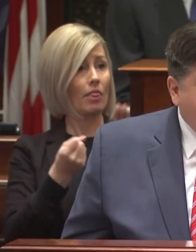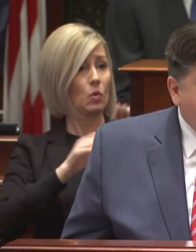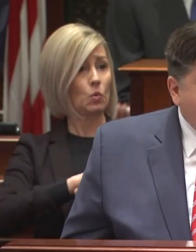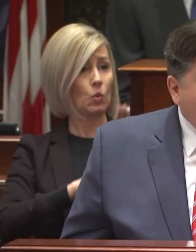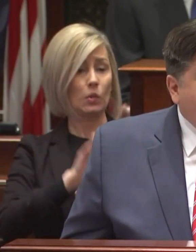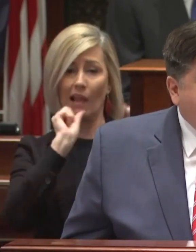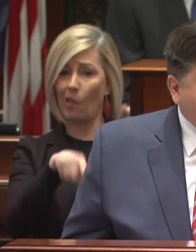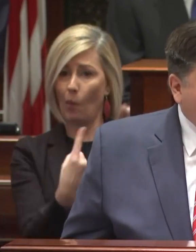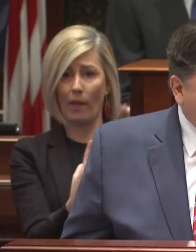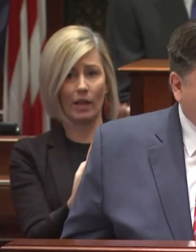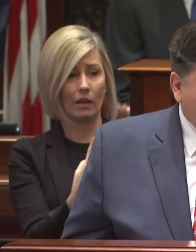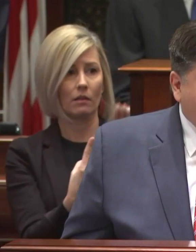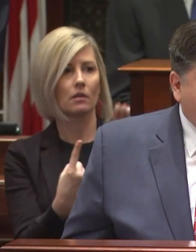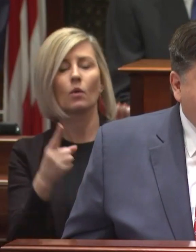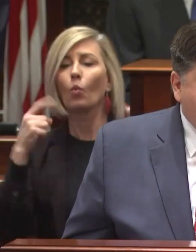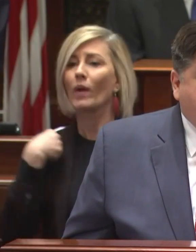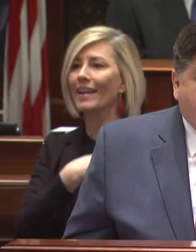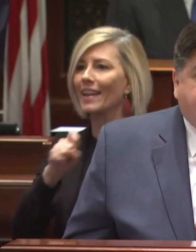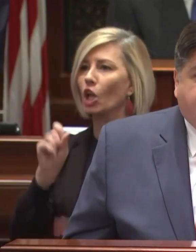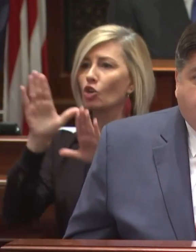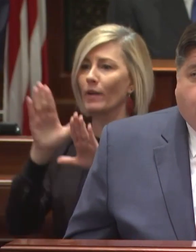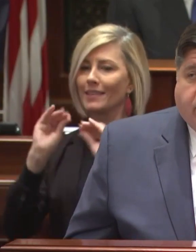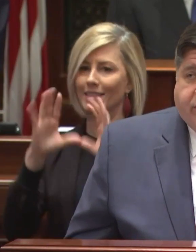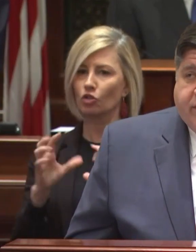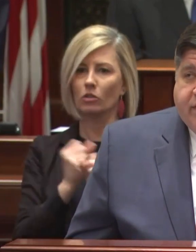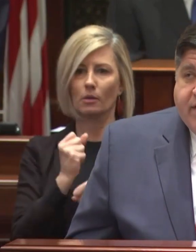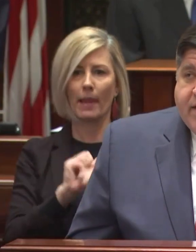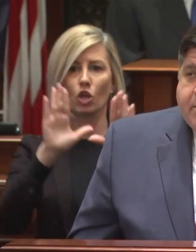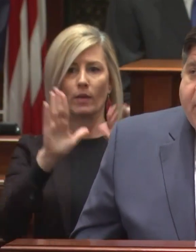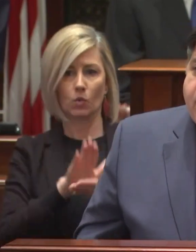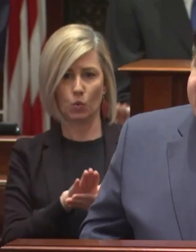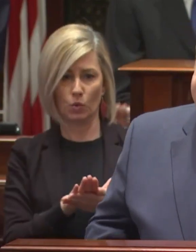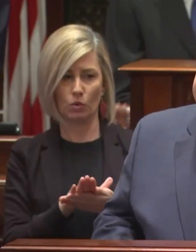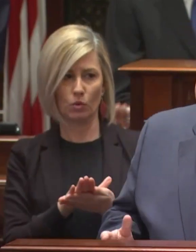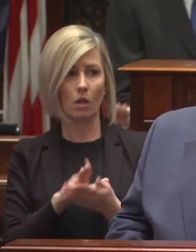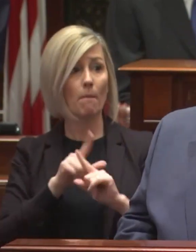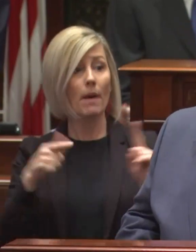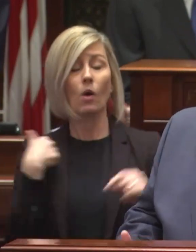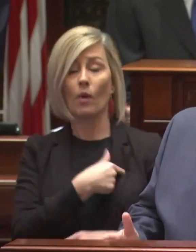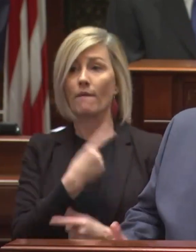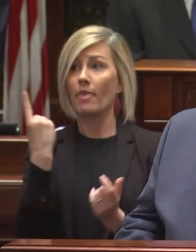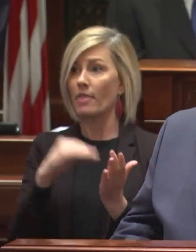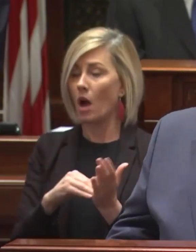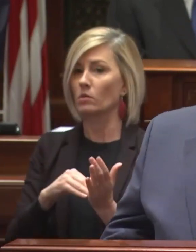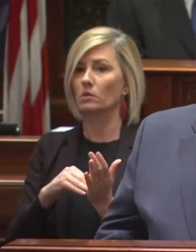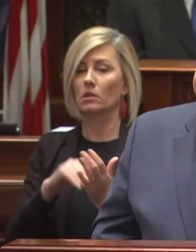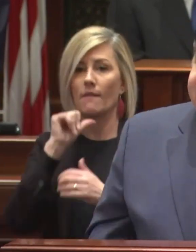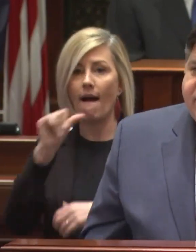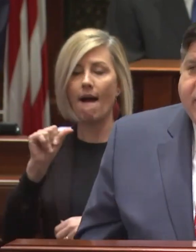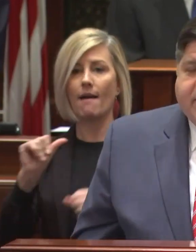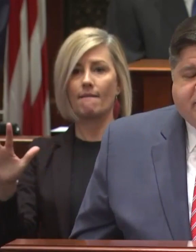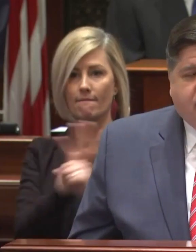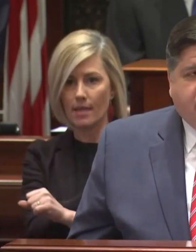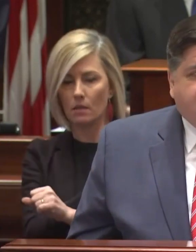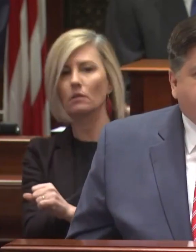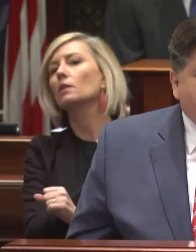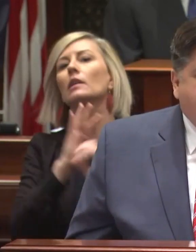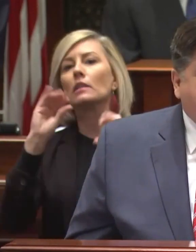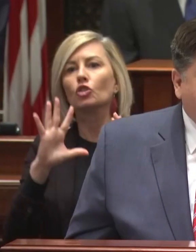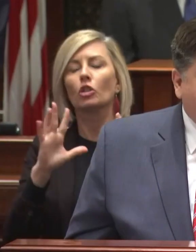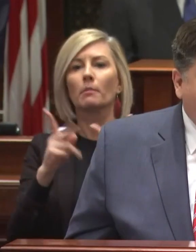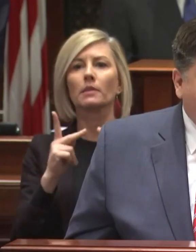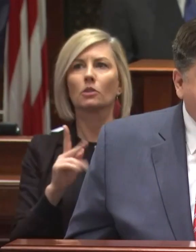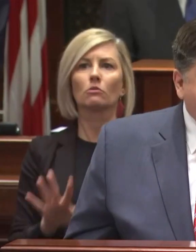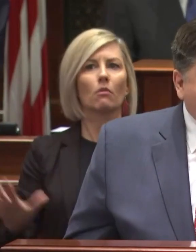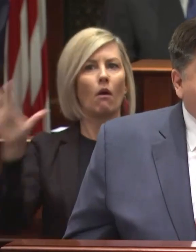school. Great teachers make great schools. But we have thousands of unfilled teaching positions